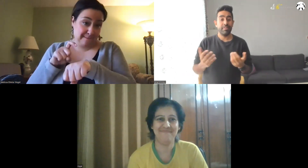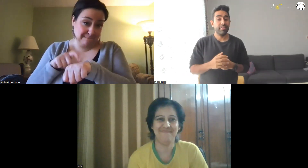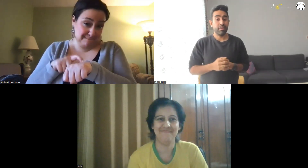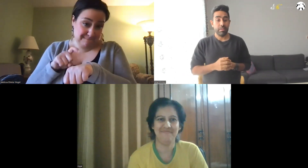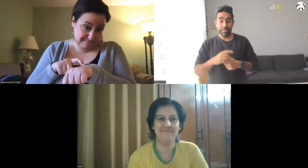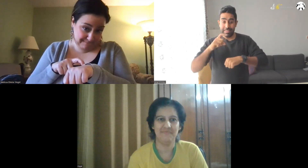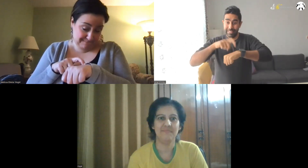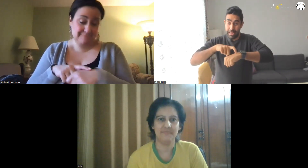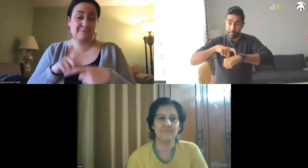what do we do?